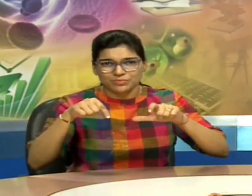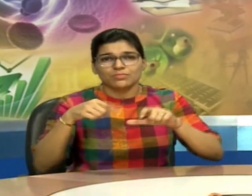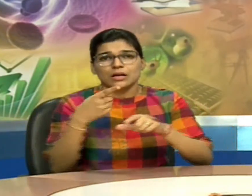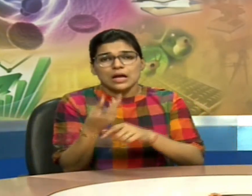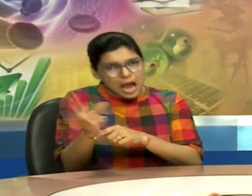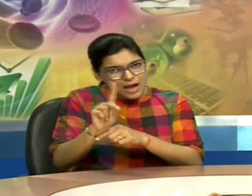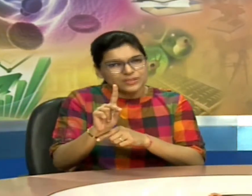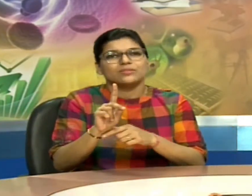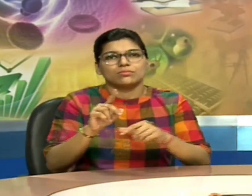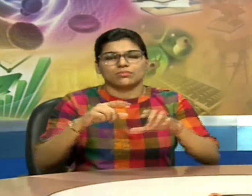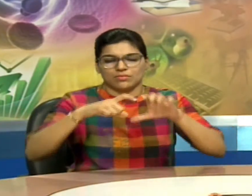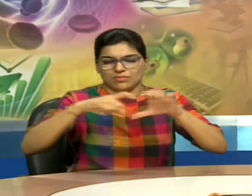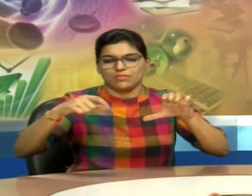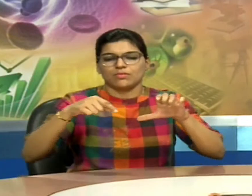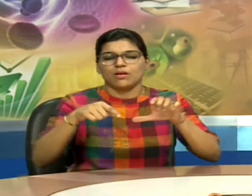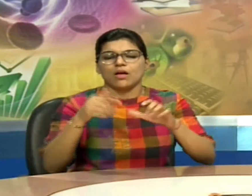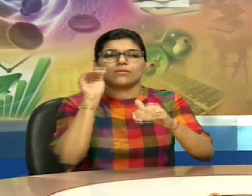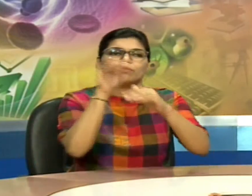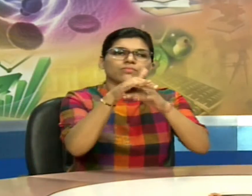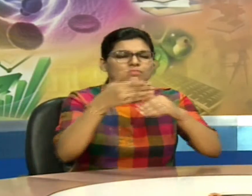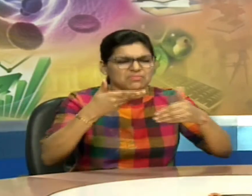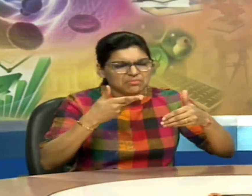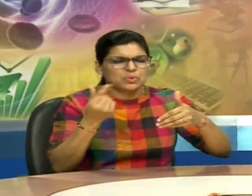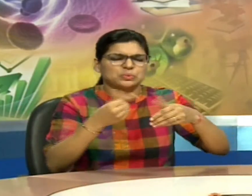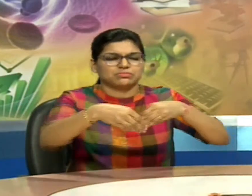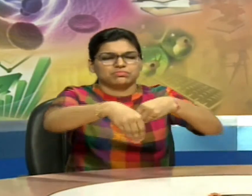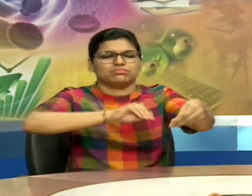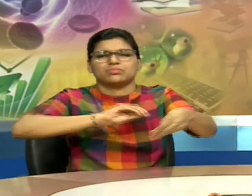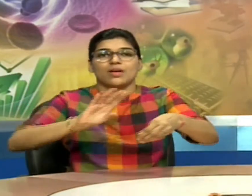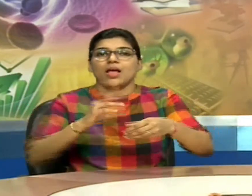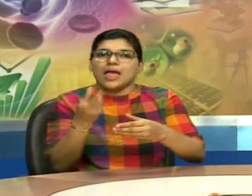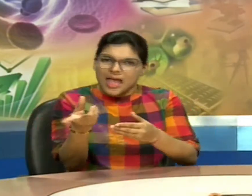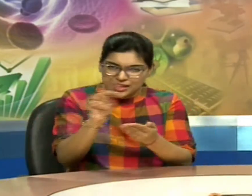reuse envelopes and jars, paper bags,